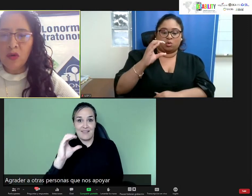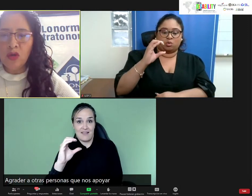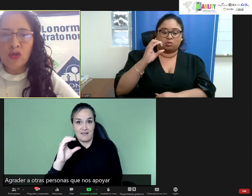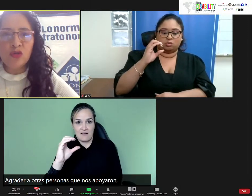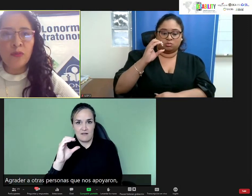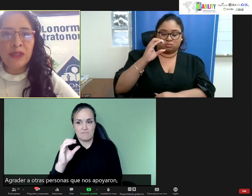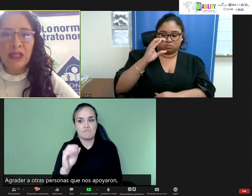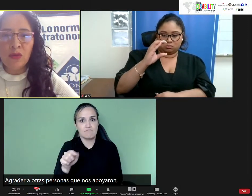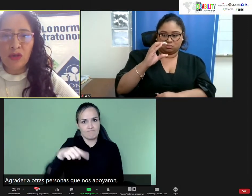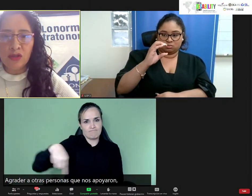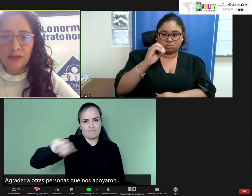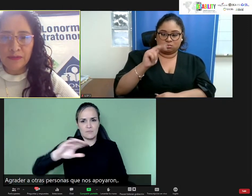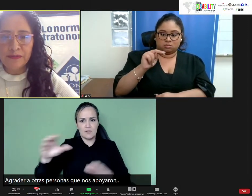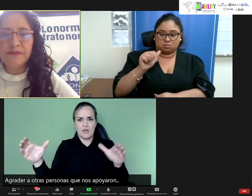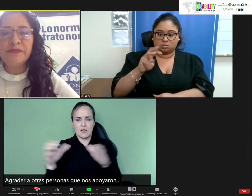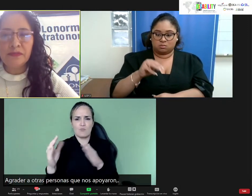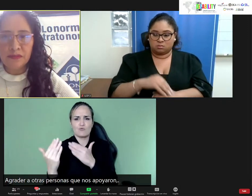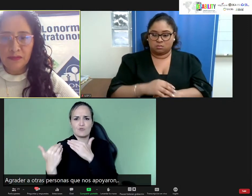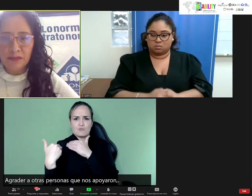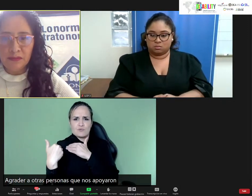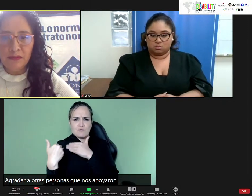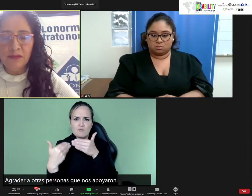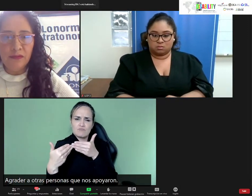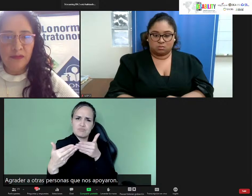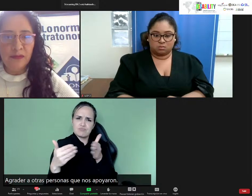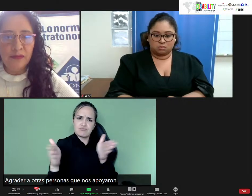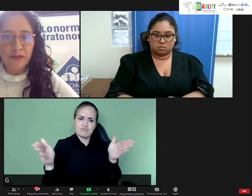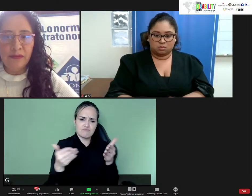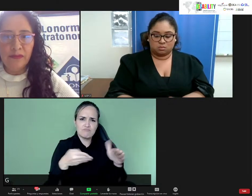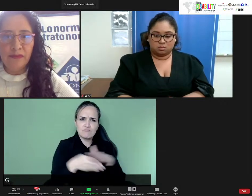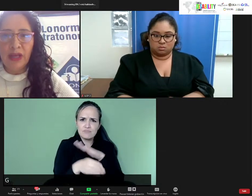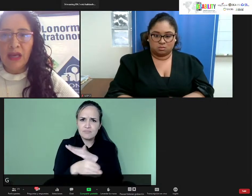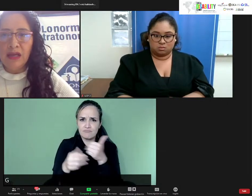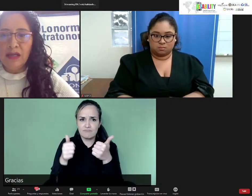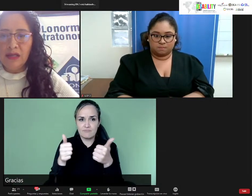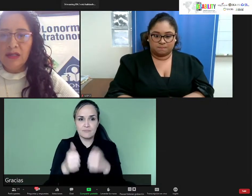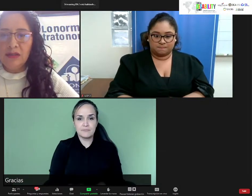the neck who has supported us with the subtitles